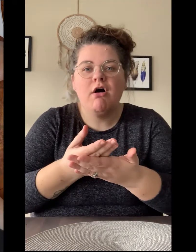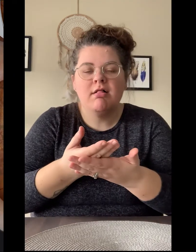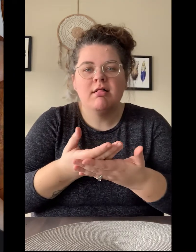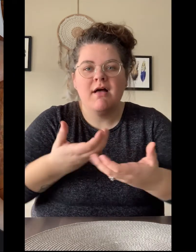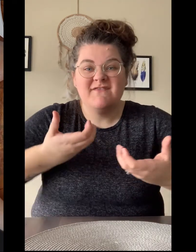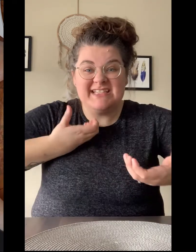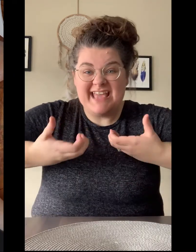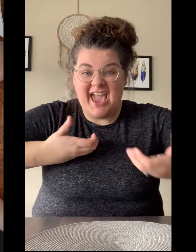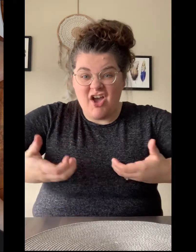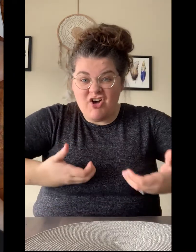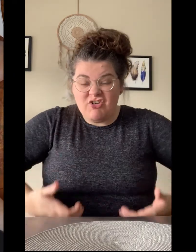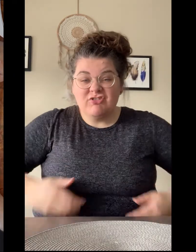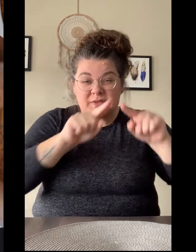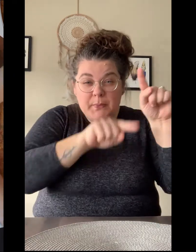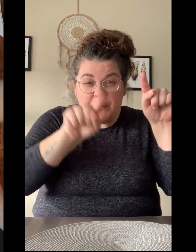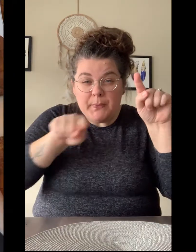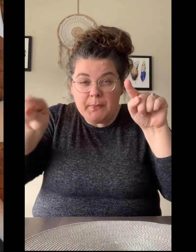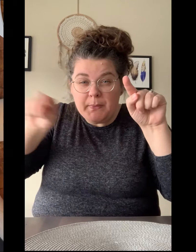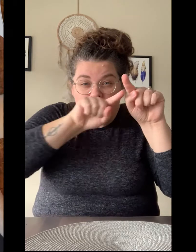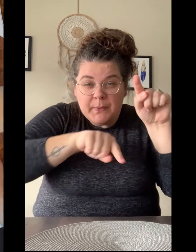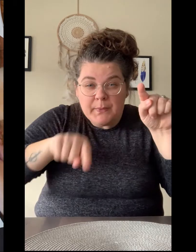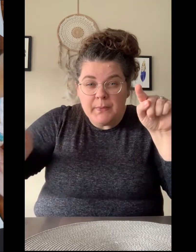scales are all filled in.